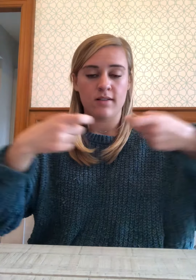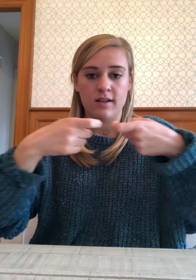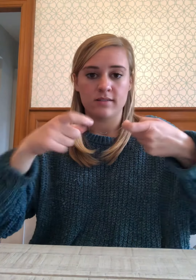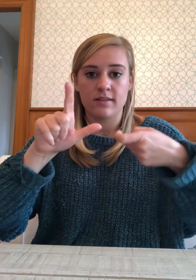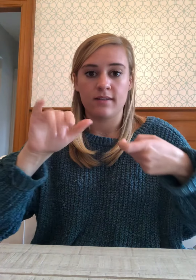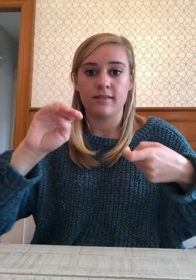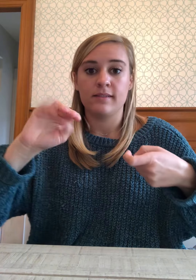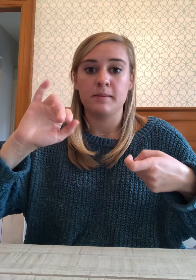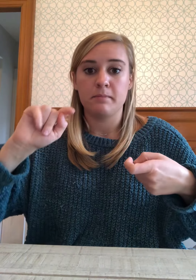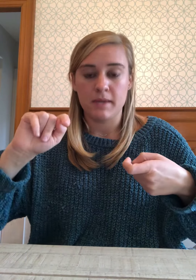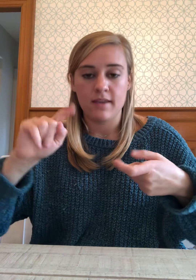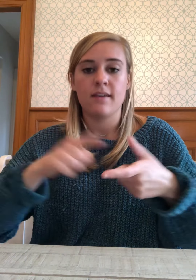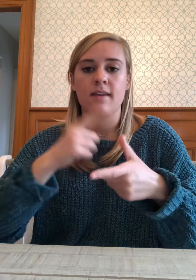deform.